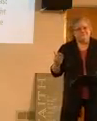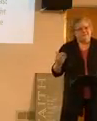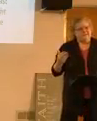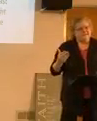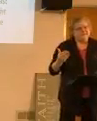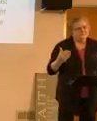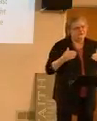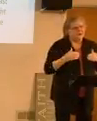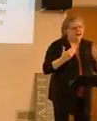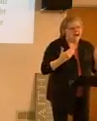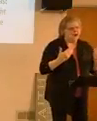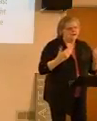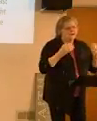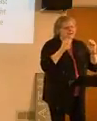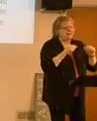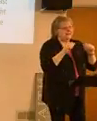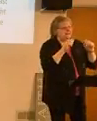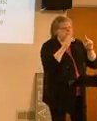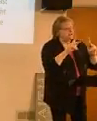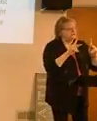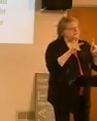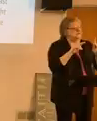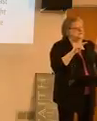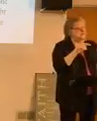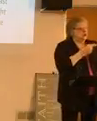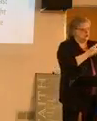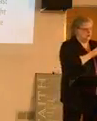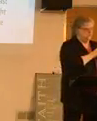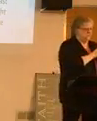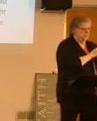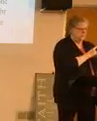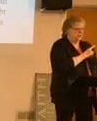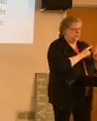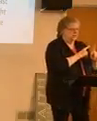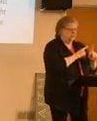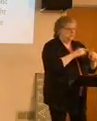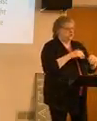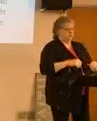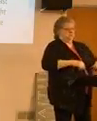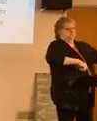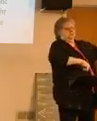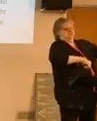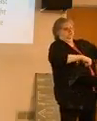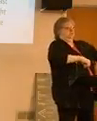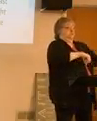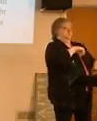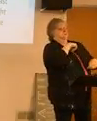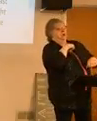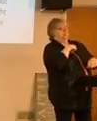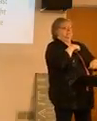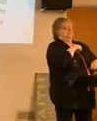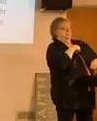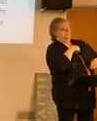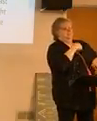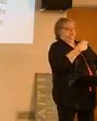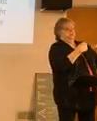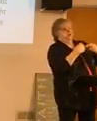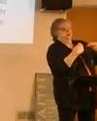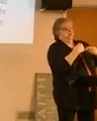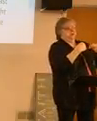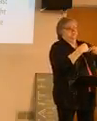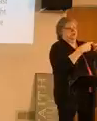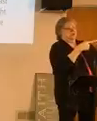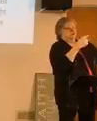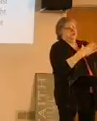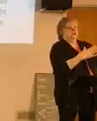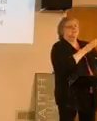How can a person go from being high, prideful, an